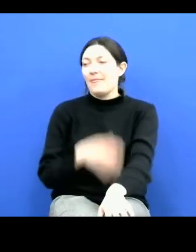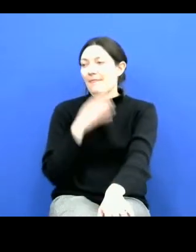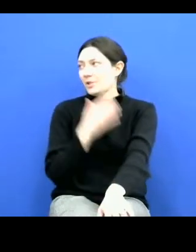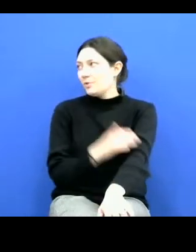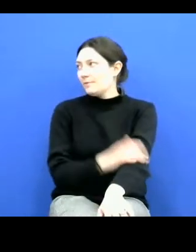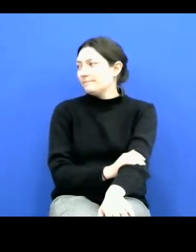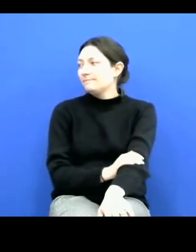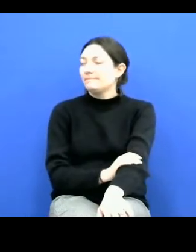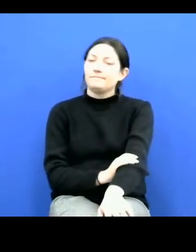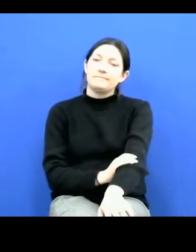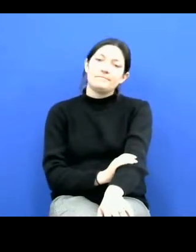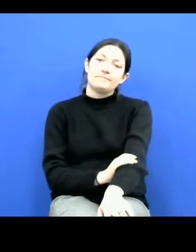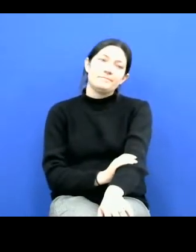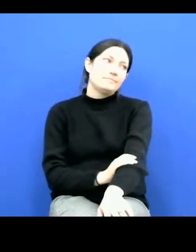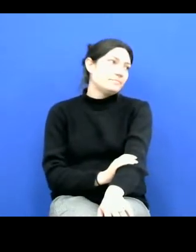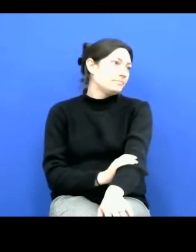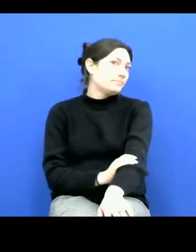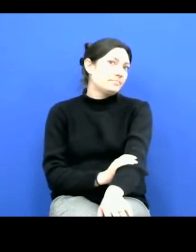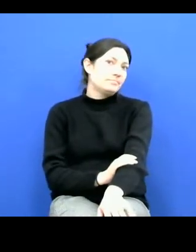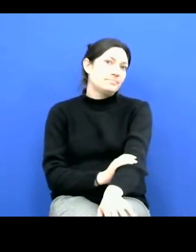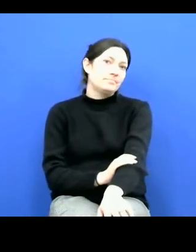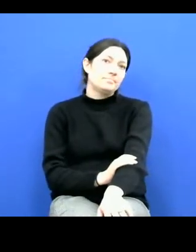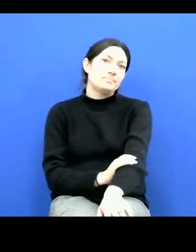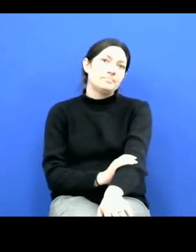Why I keep these guys around? I'm just kidding.